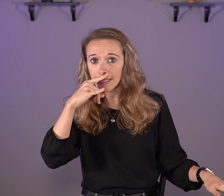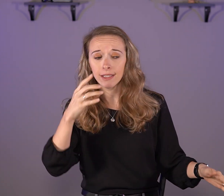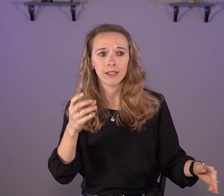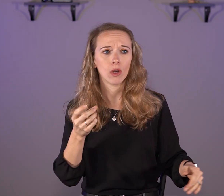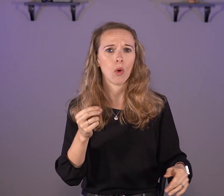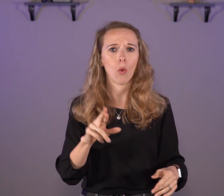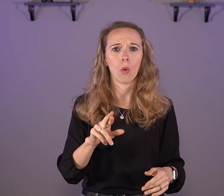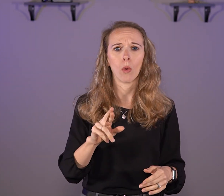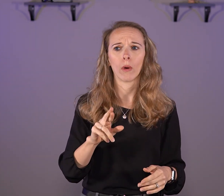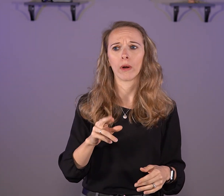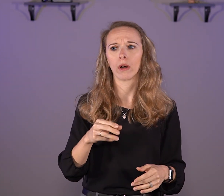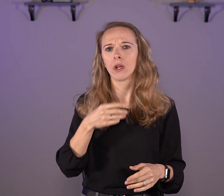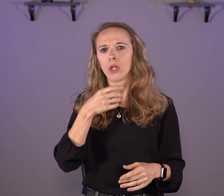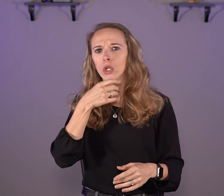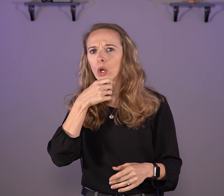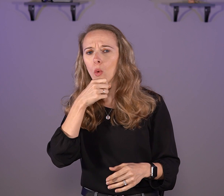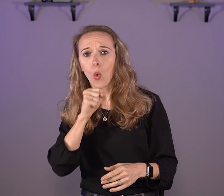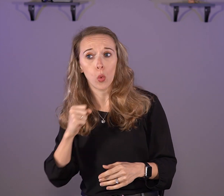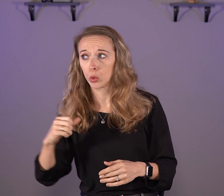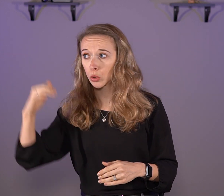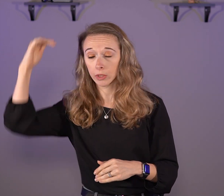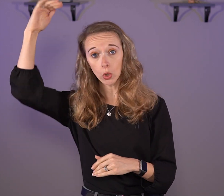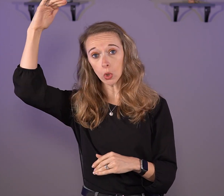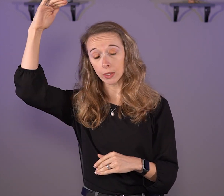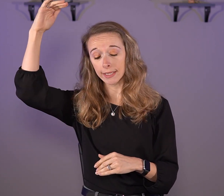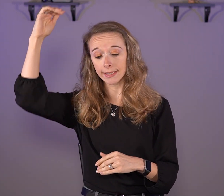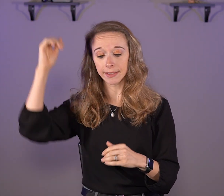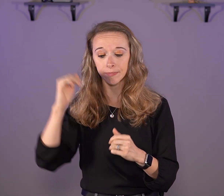kids or, older adults?